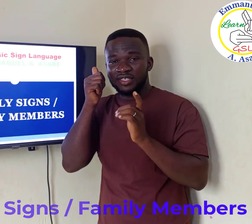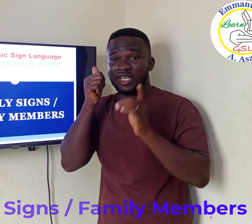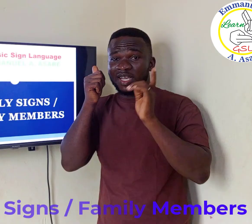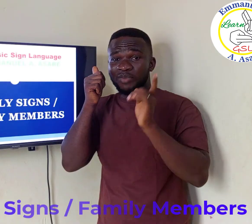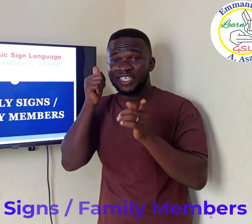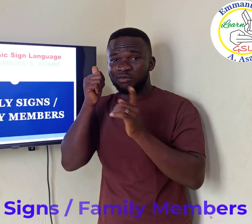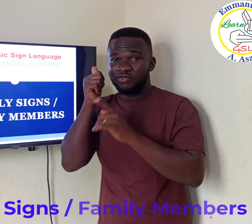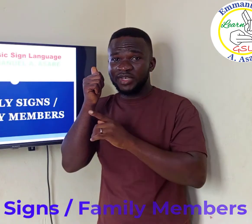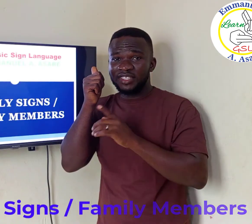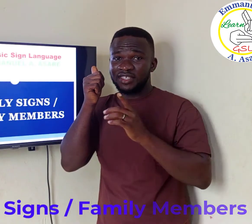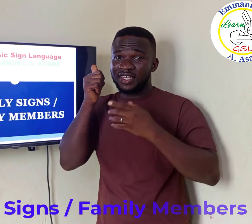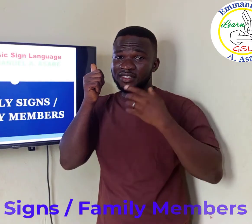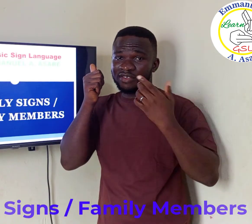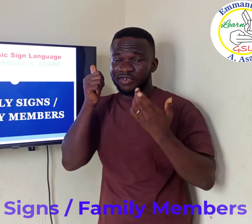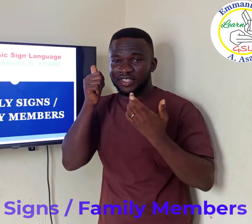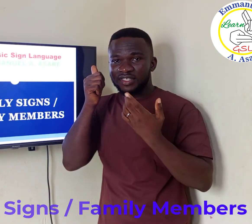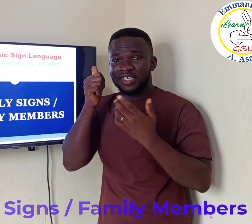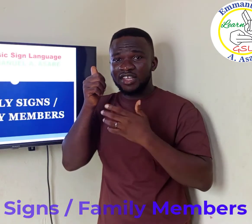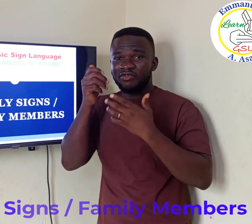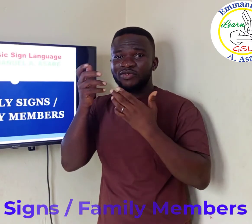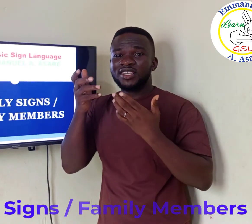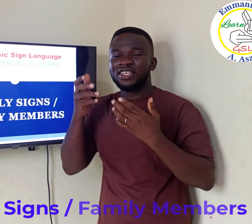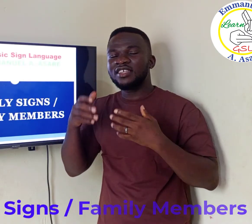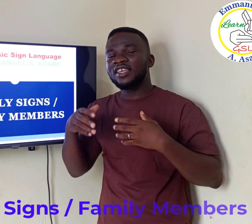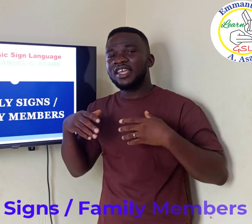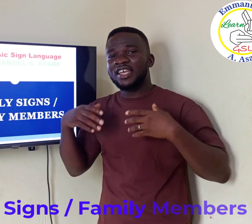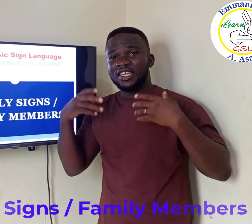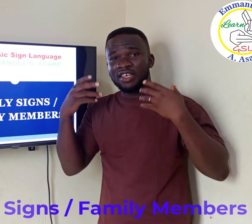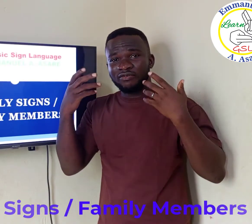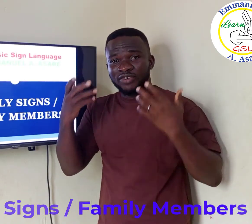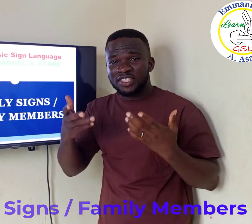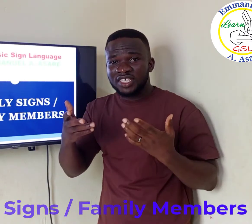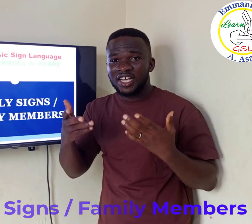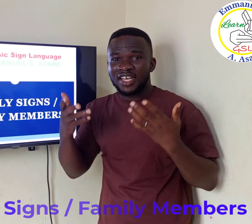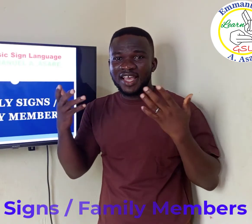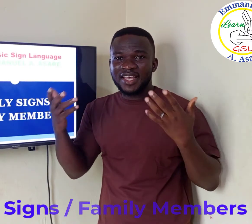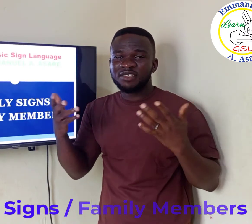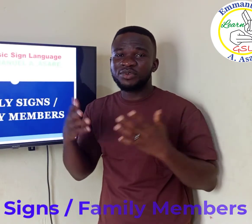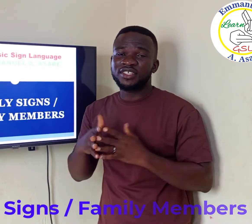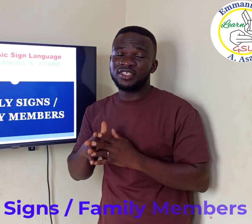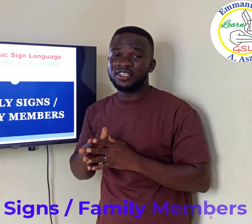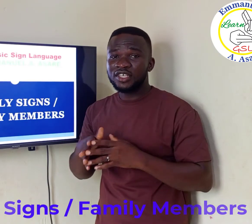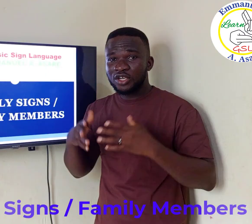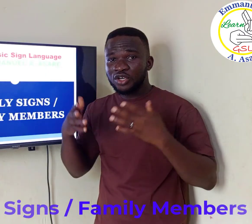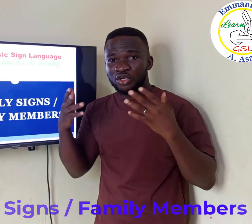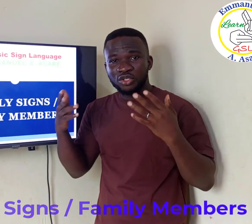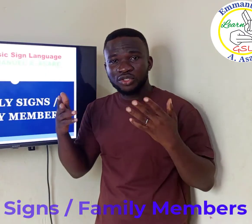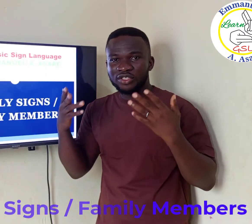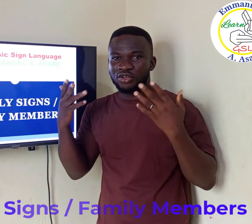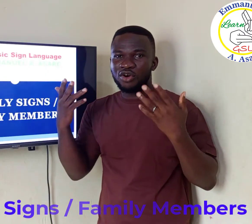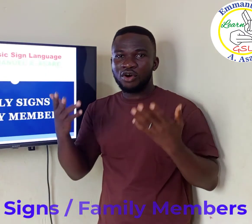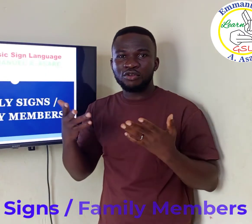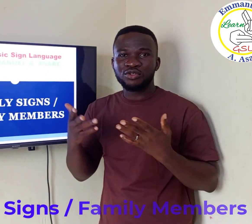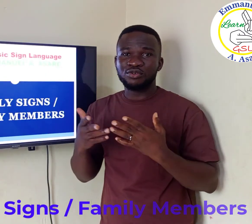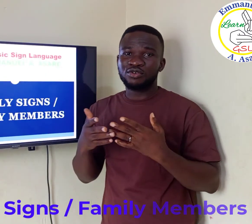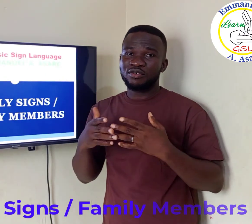location, but the movement is different. Finally, the facial expression could also